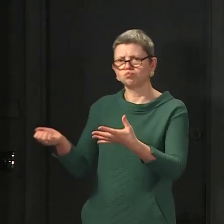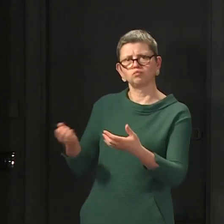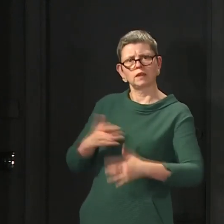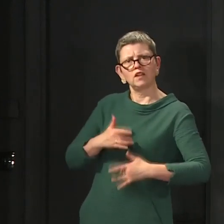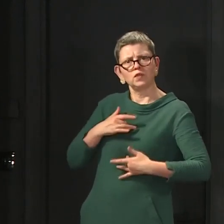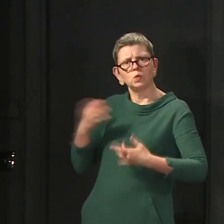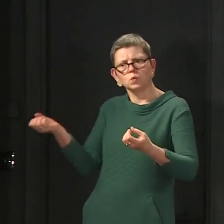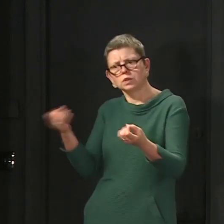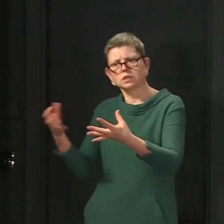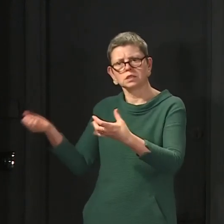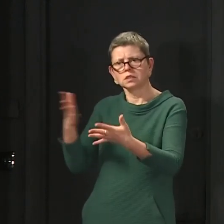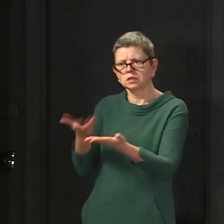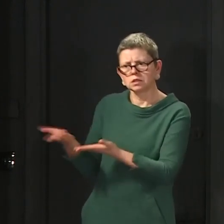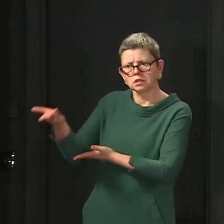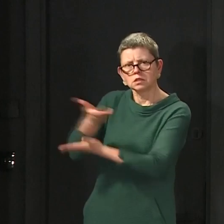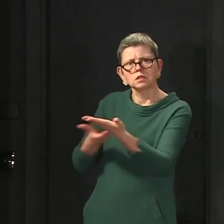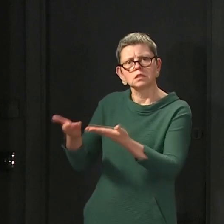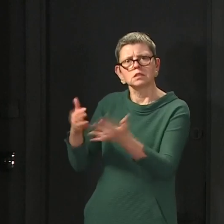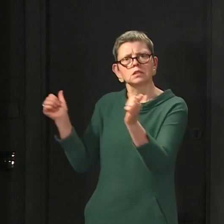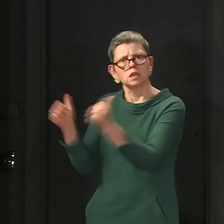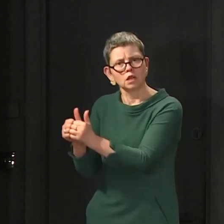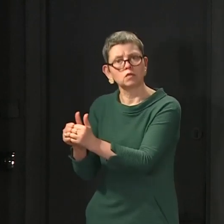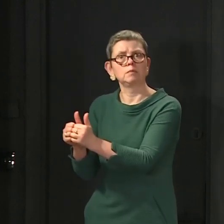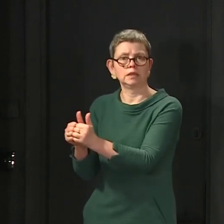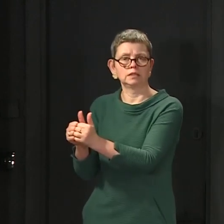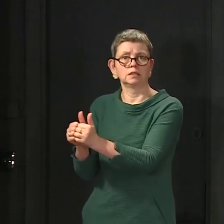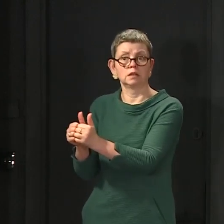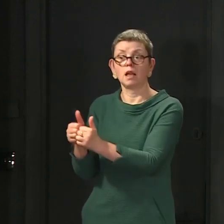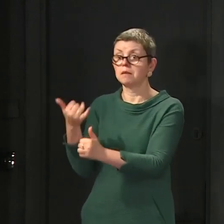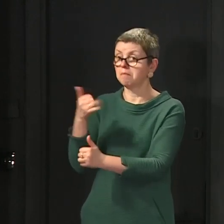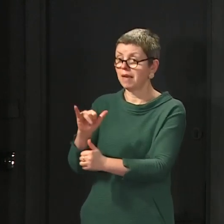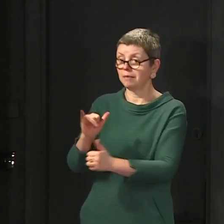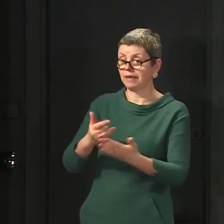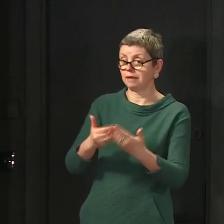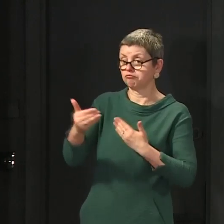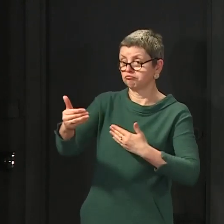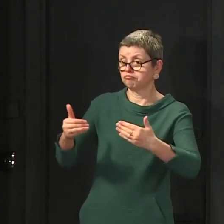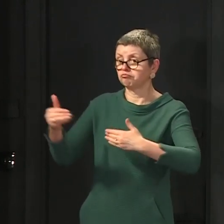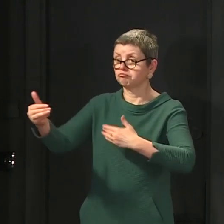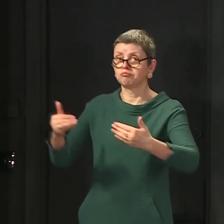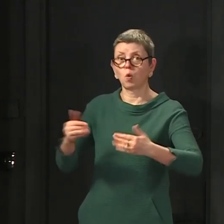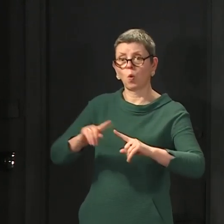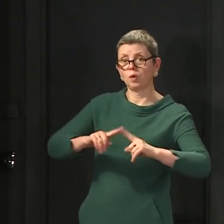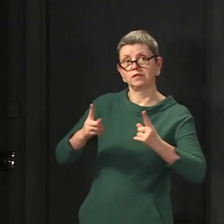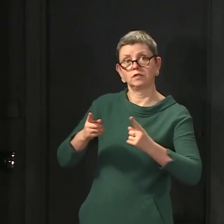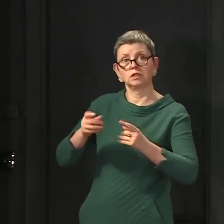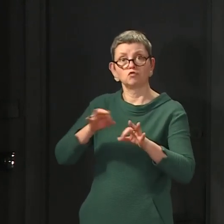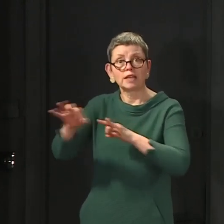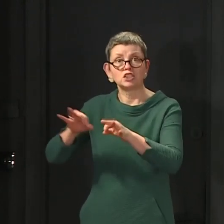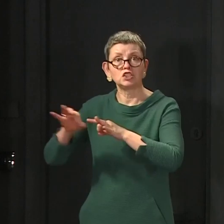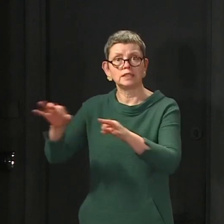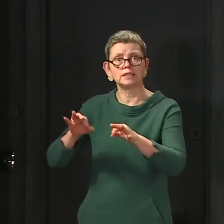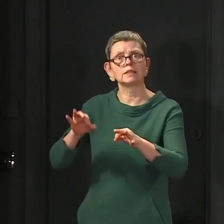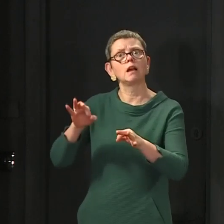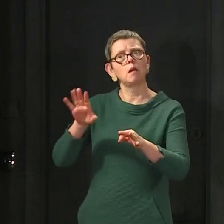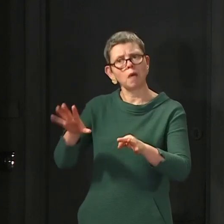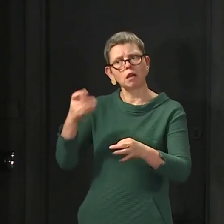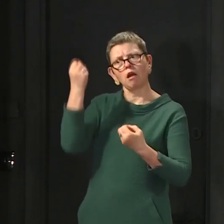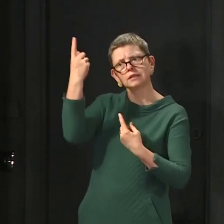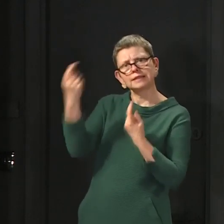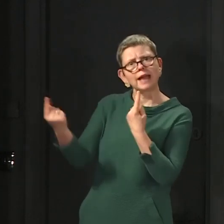to views that even where we're doing things slightly differently, we understand each other's positions and don't then inadvertently end